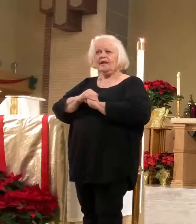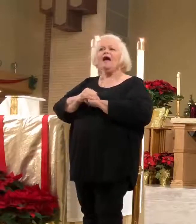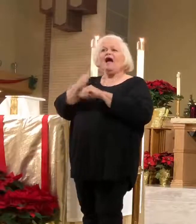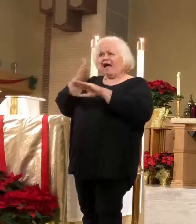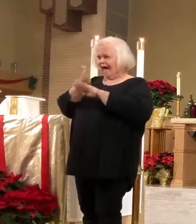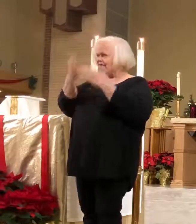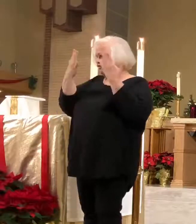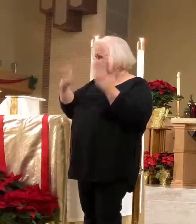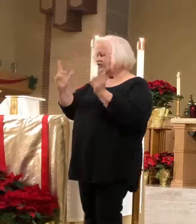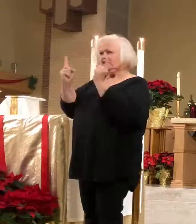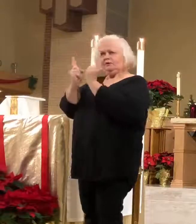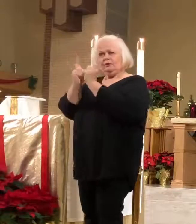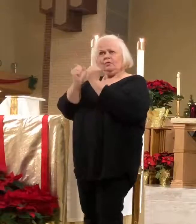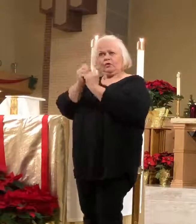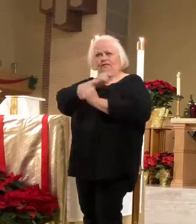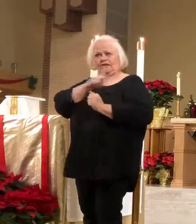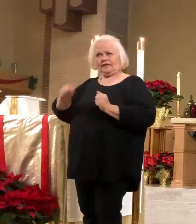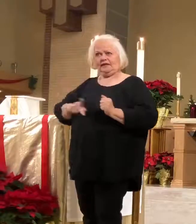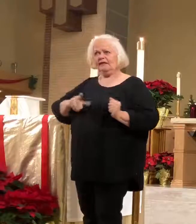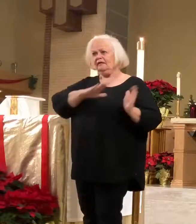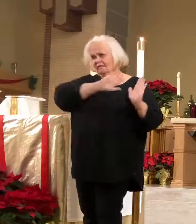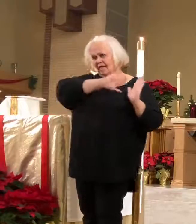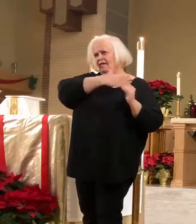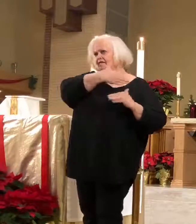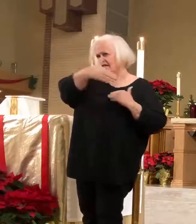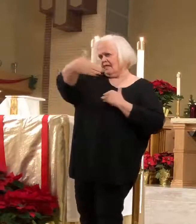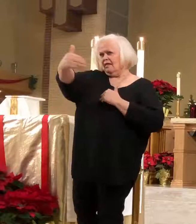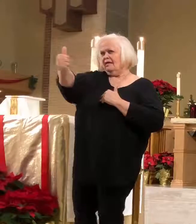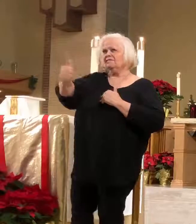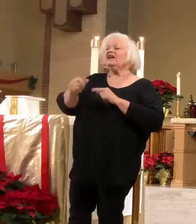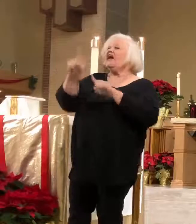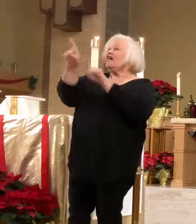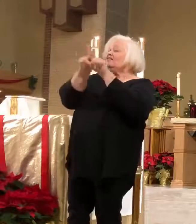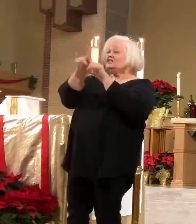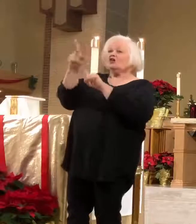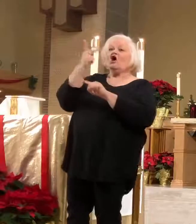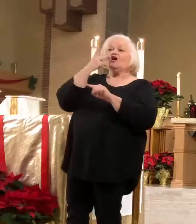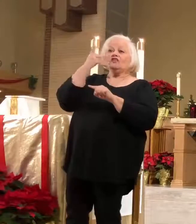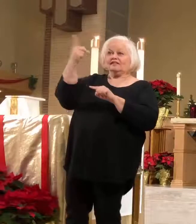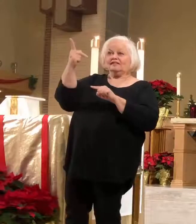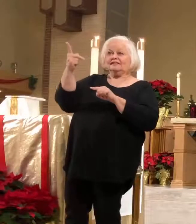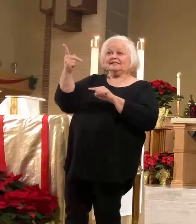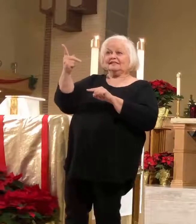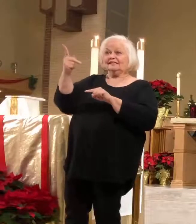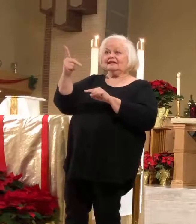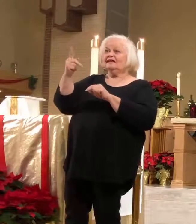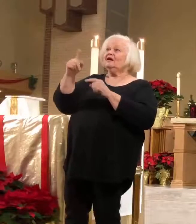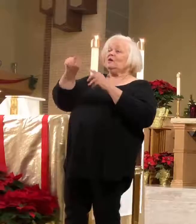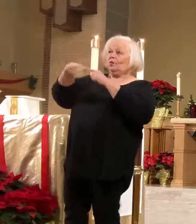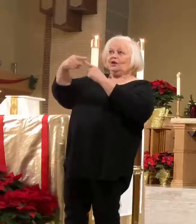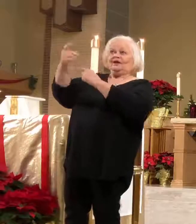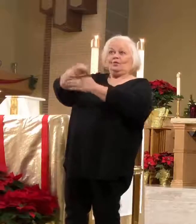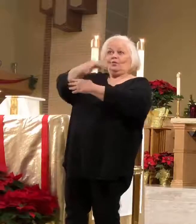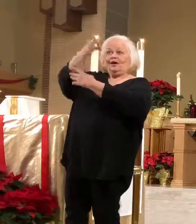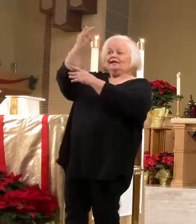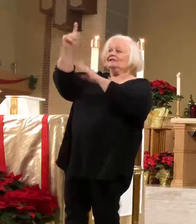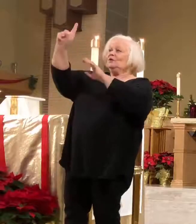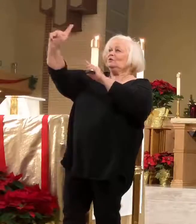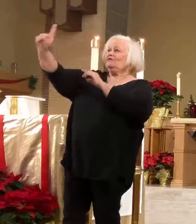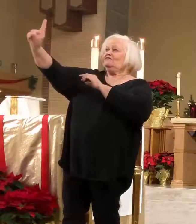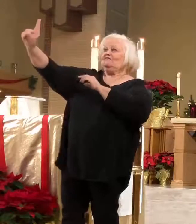After their audience with the king, they set out. And behold, the star that they had seen at its rising preceded